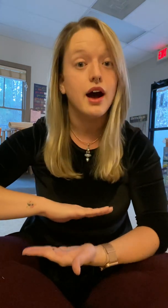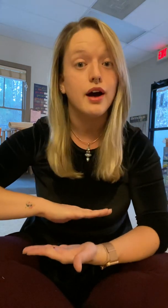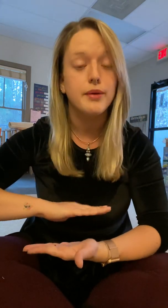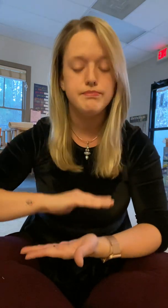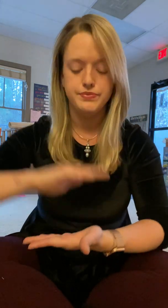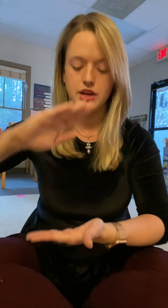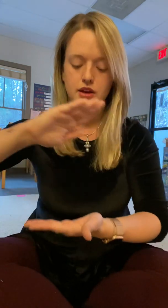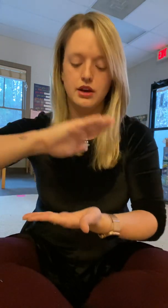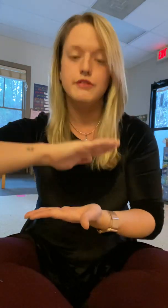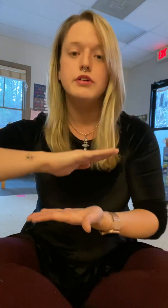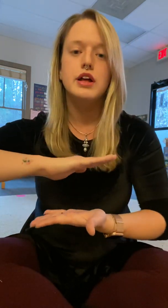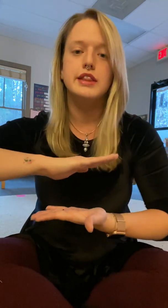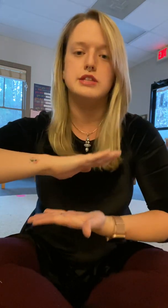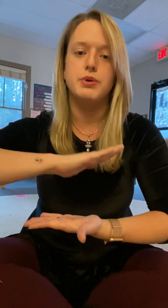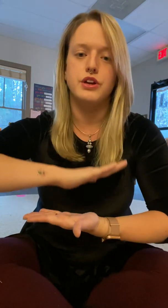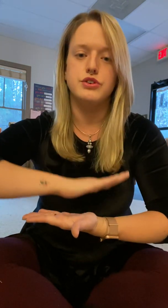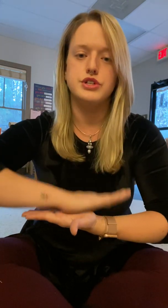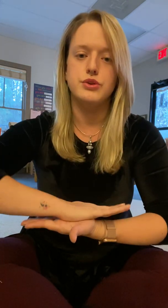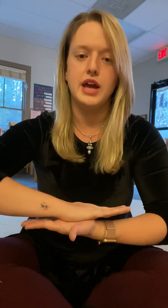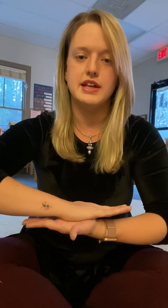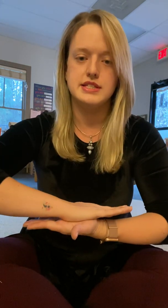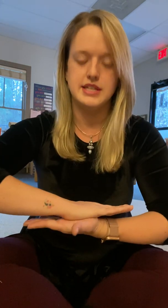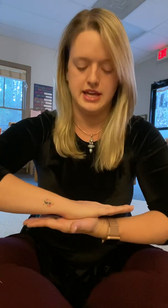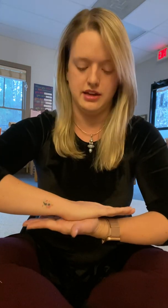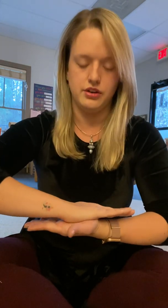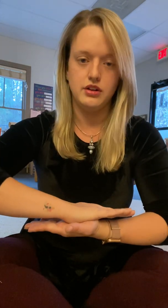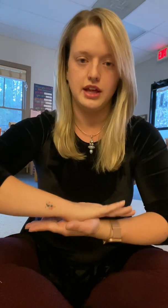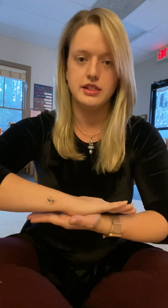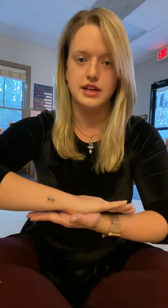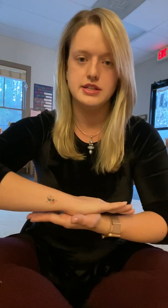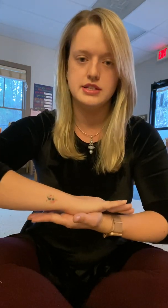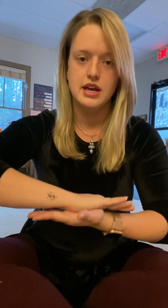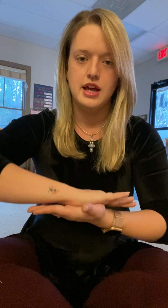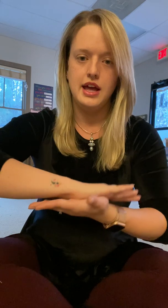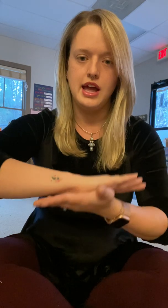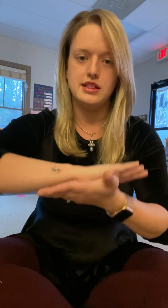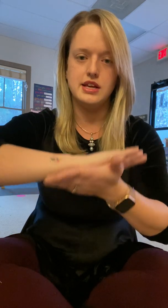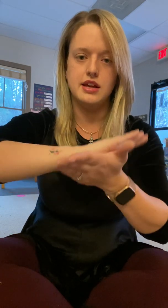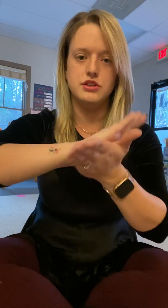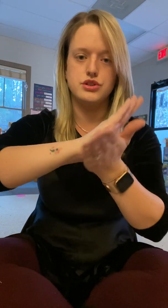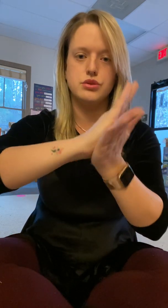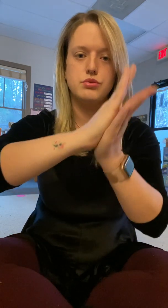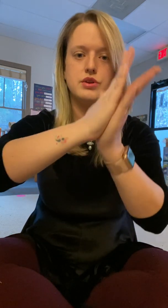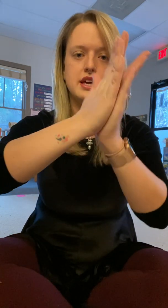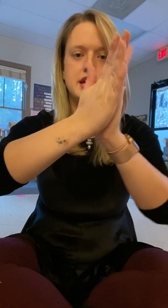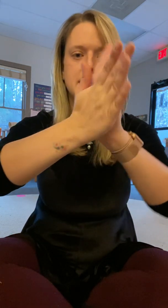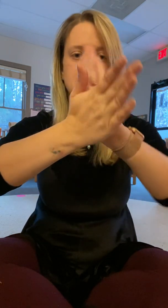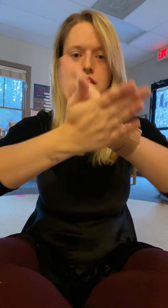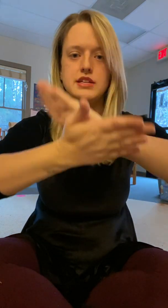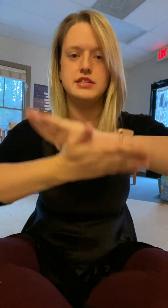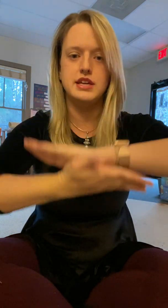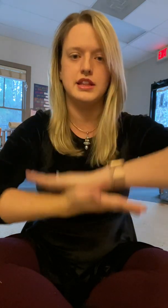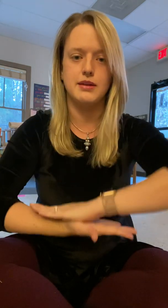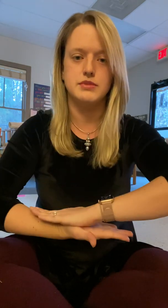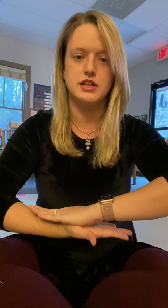become. That's putting your two hands together like this and then twisting them to the other